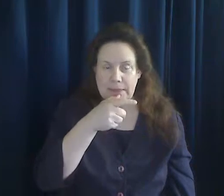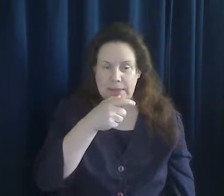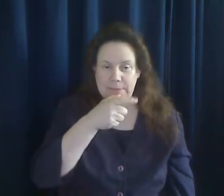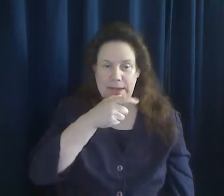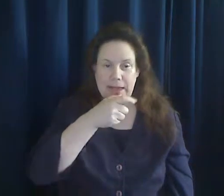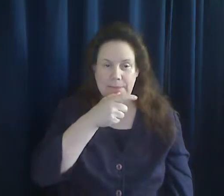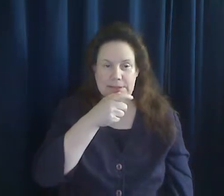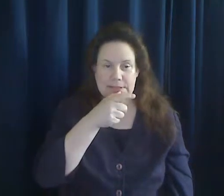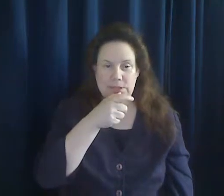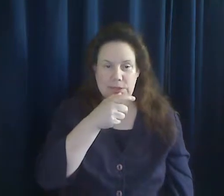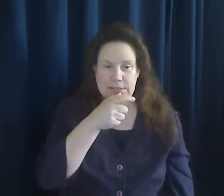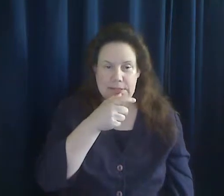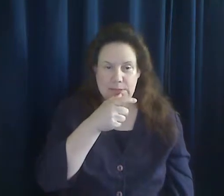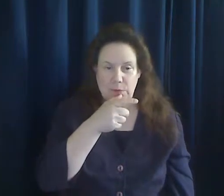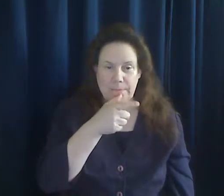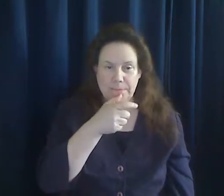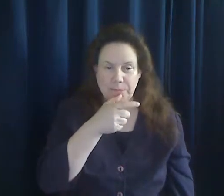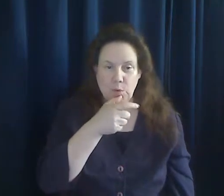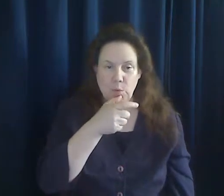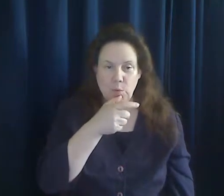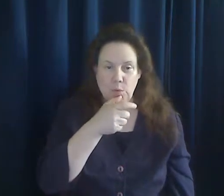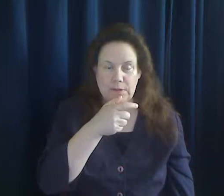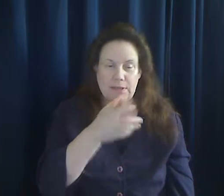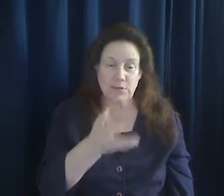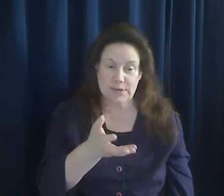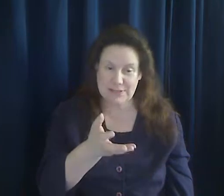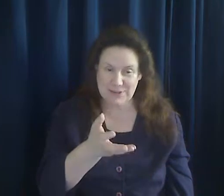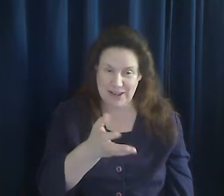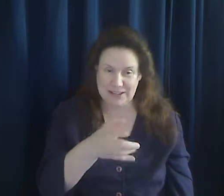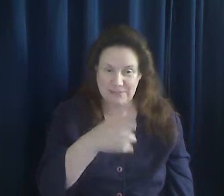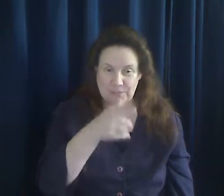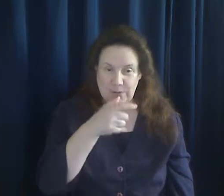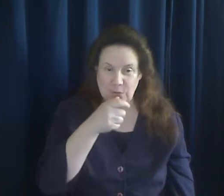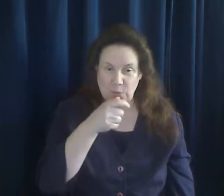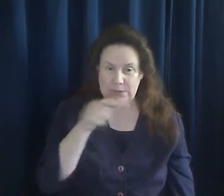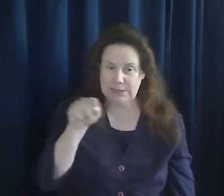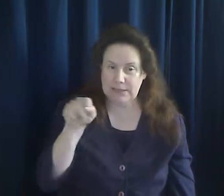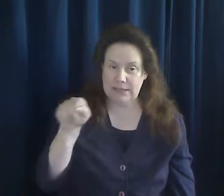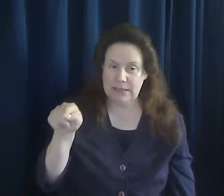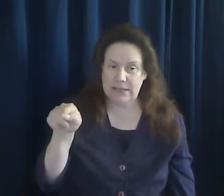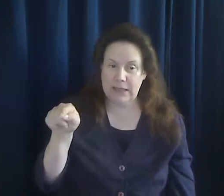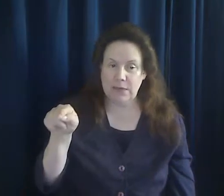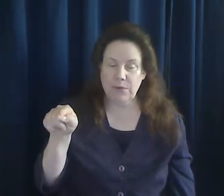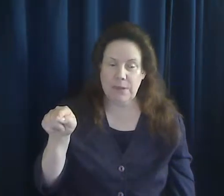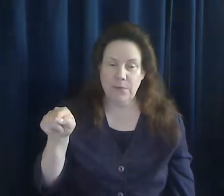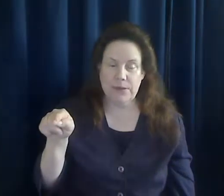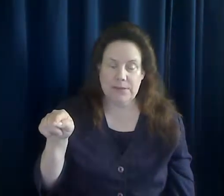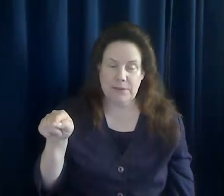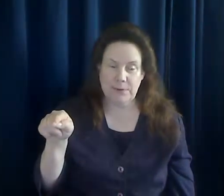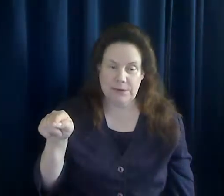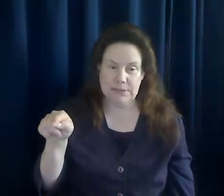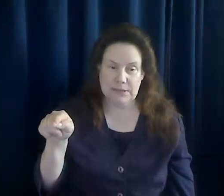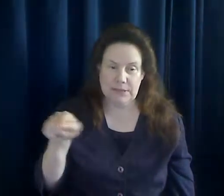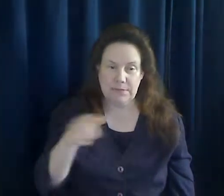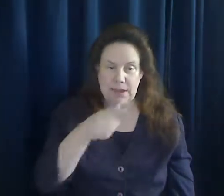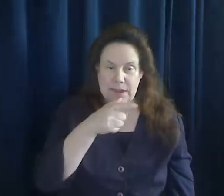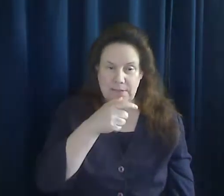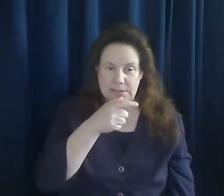think my habit is to use this one. Either one is correct. And when I point at the person, if I have these